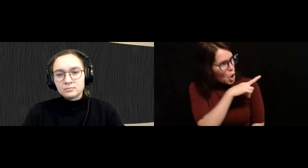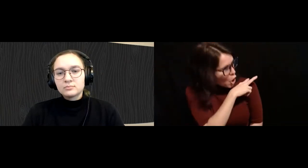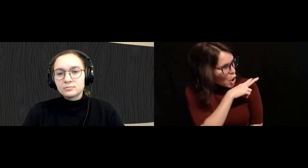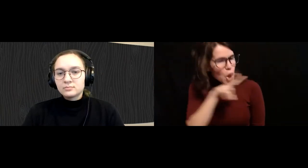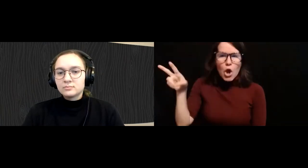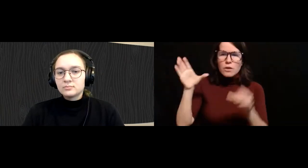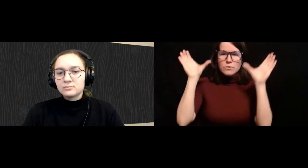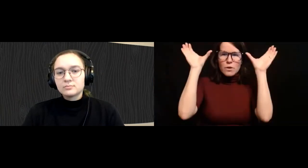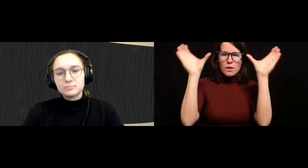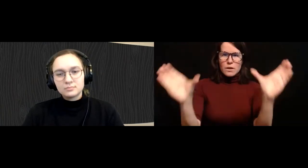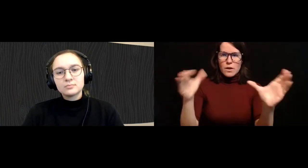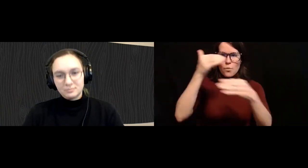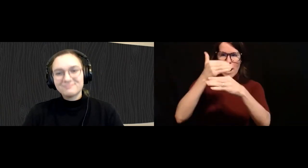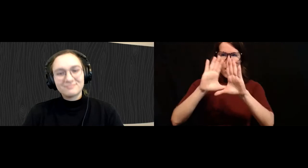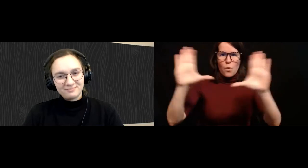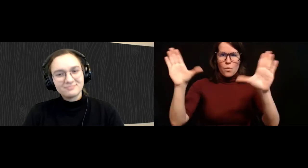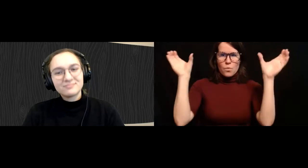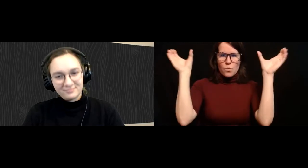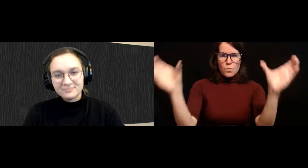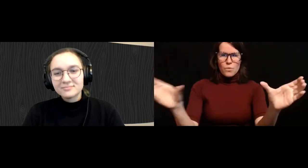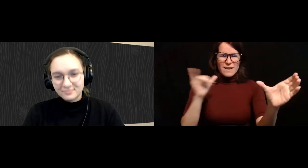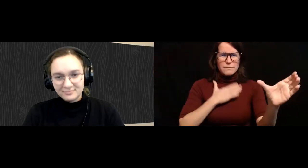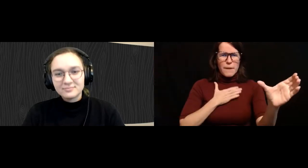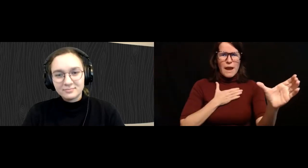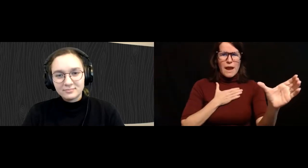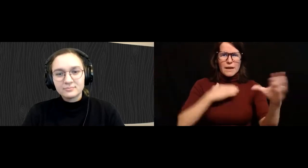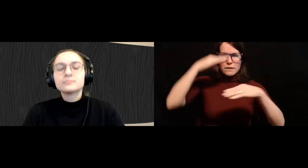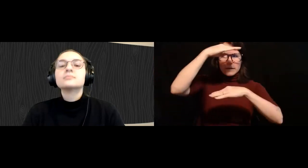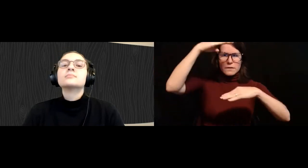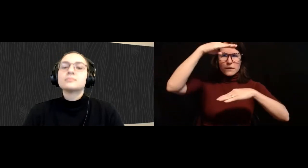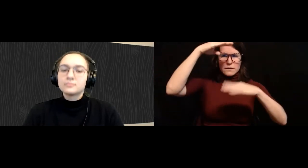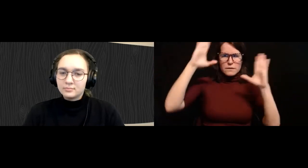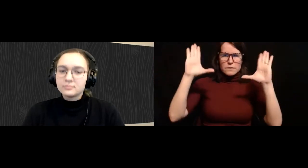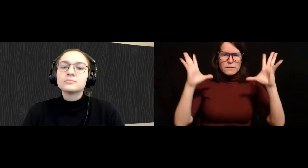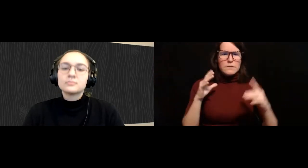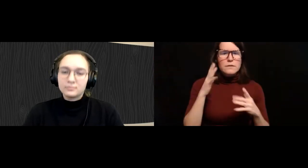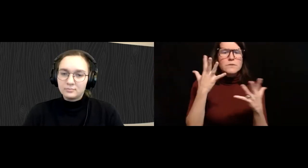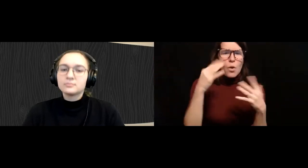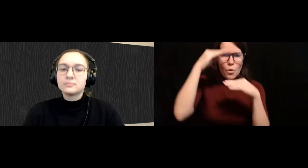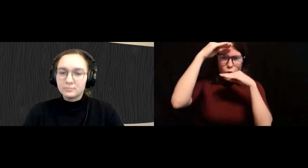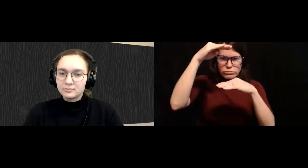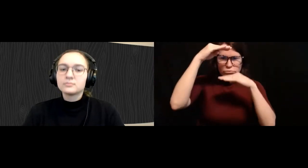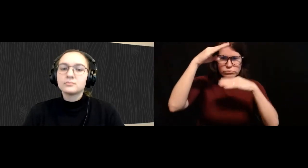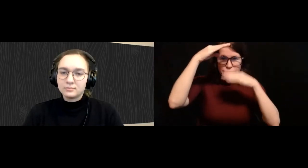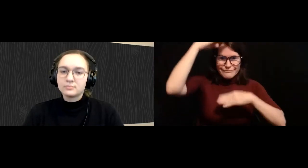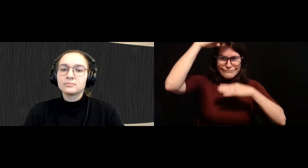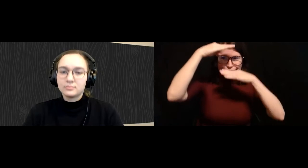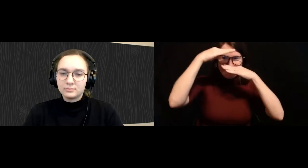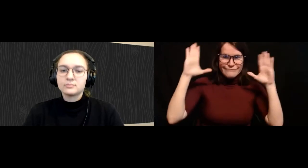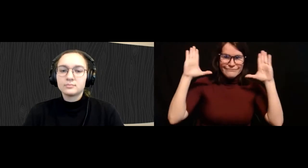side and they have blind spots over your right and left shoulder. That blind spot would encapsulate what